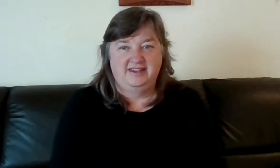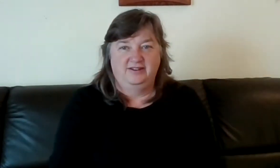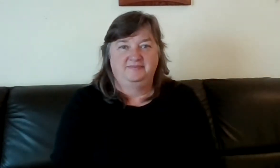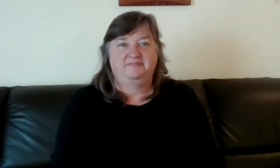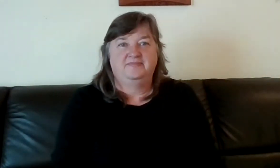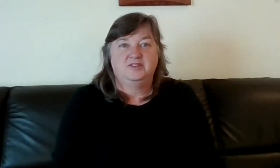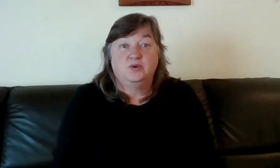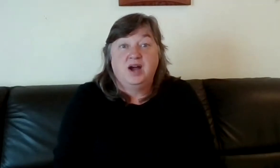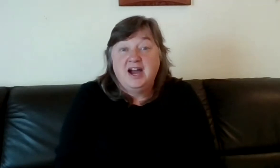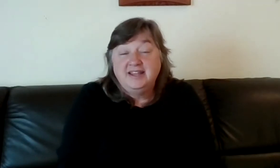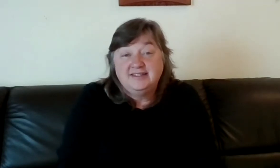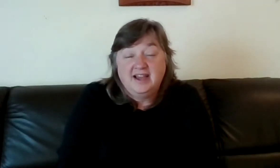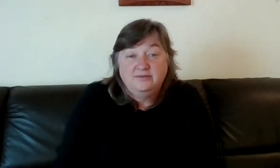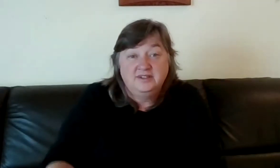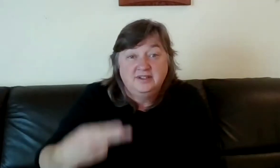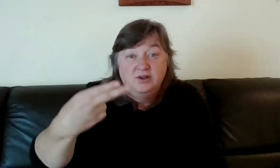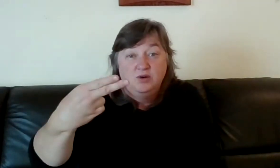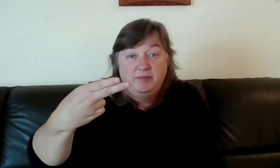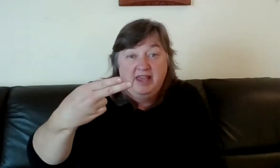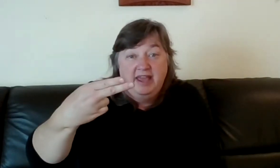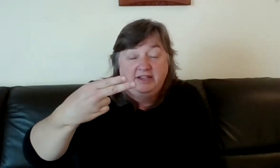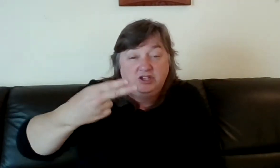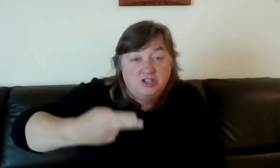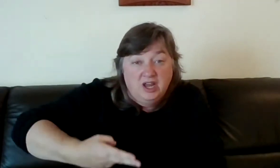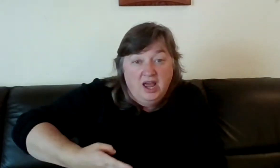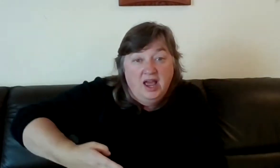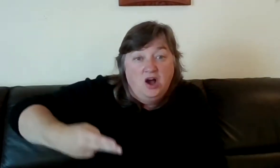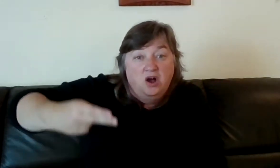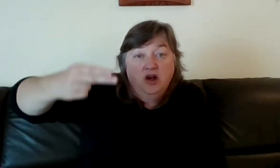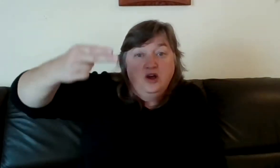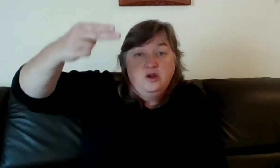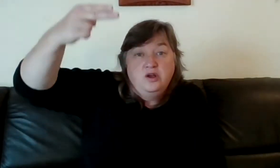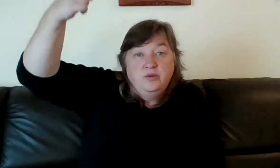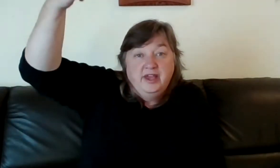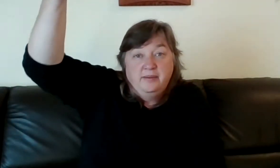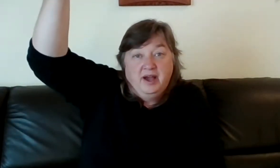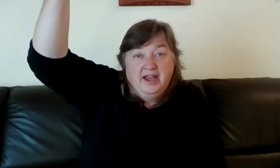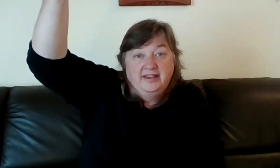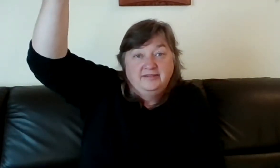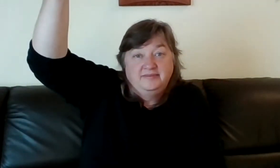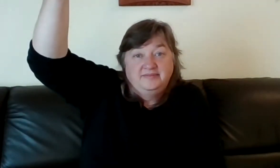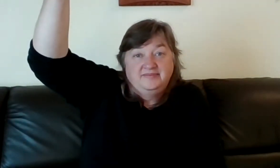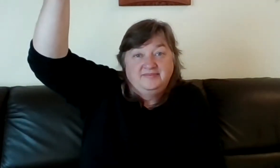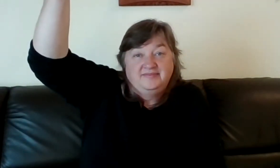frequency. So a high sound would be H all the way up high.